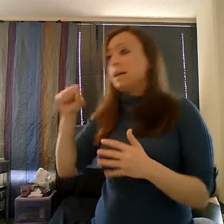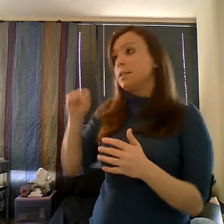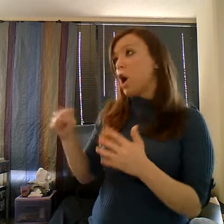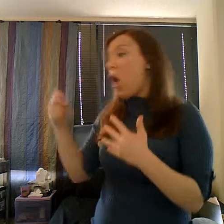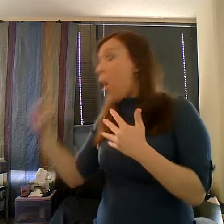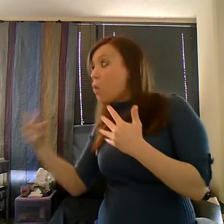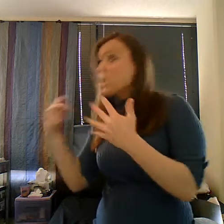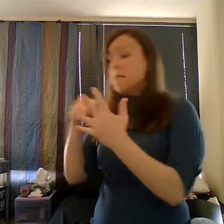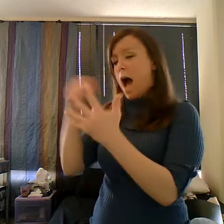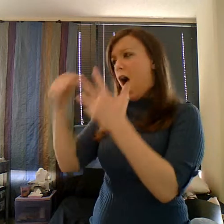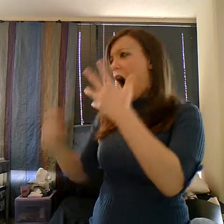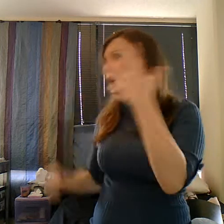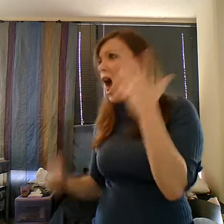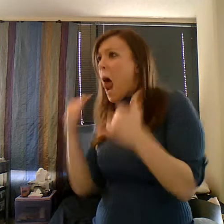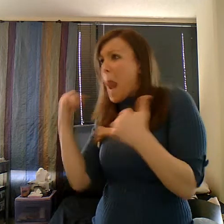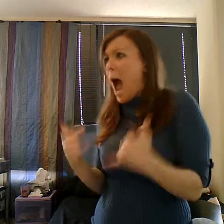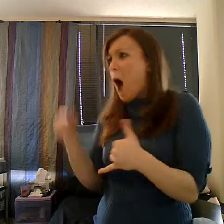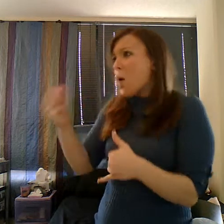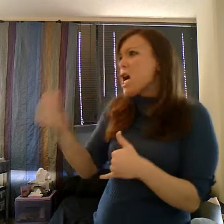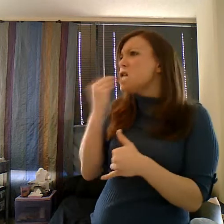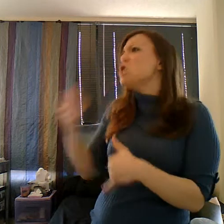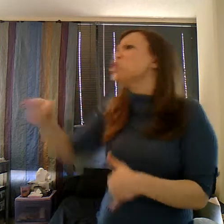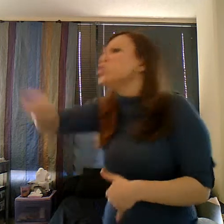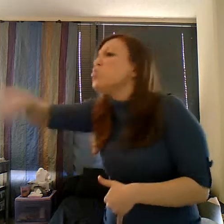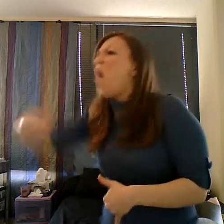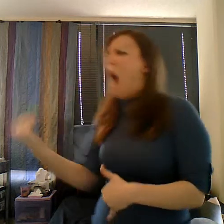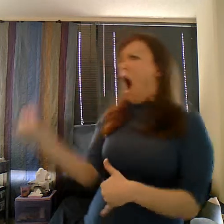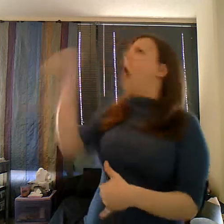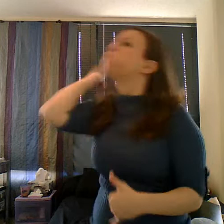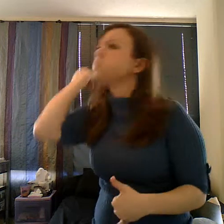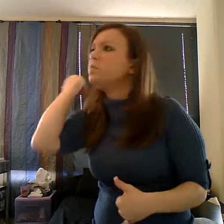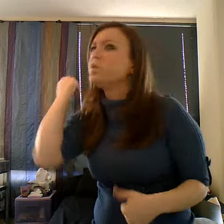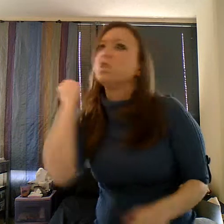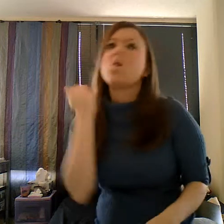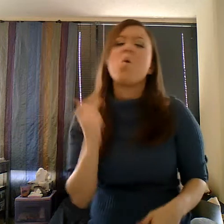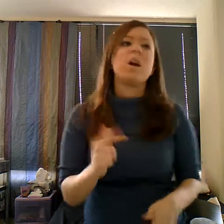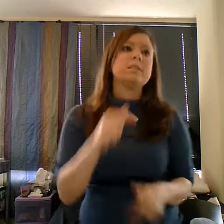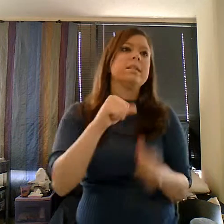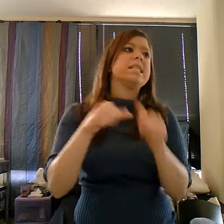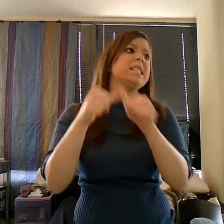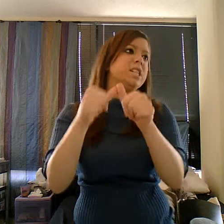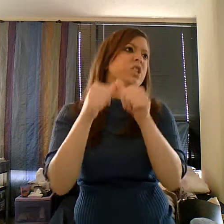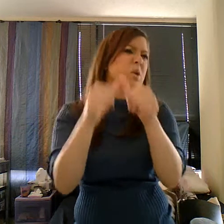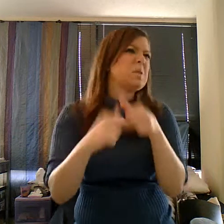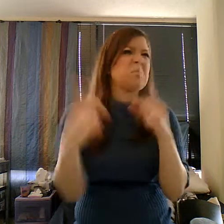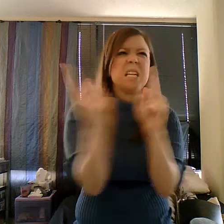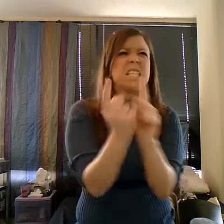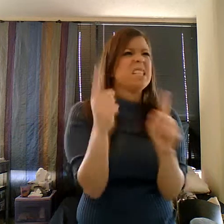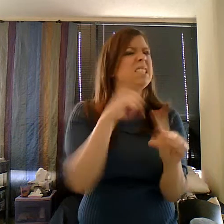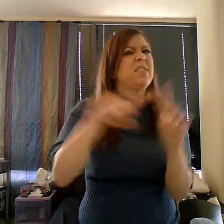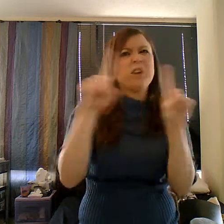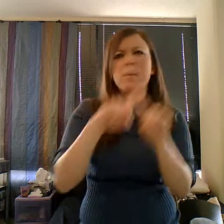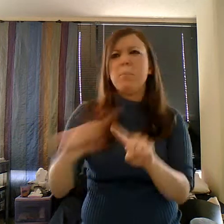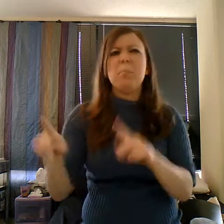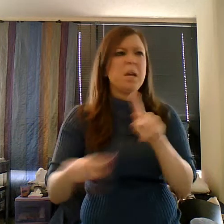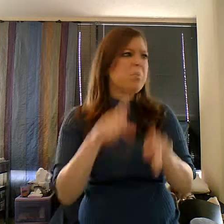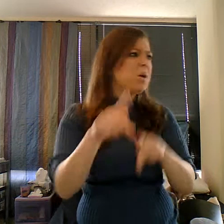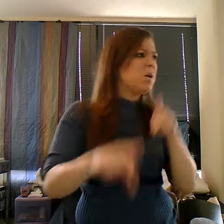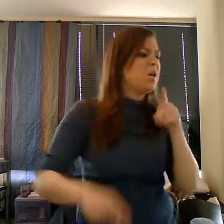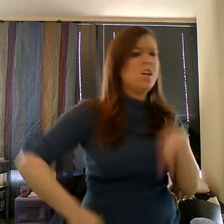keeps on going. Next to me, 7 girls dancing, the old lady with a pink parasol, the parson with a crooked staff. Each time the thing